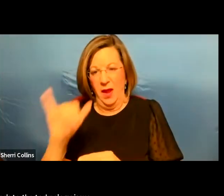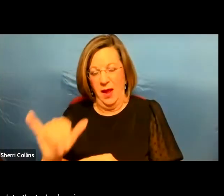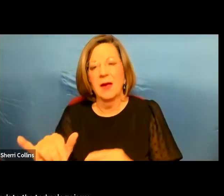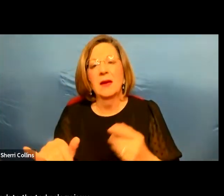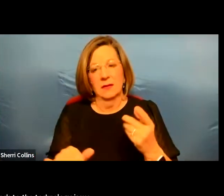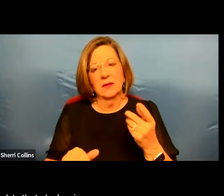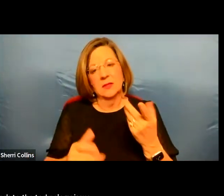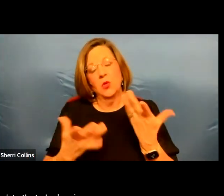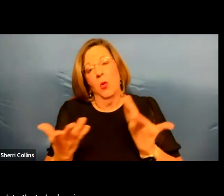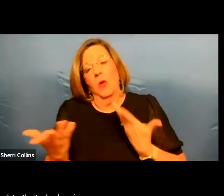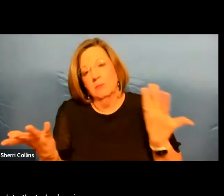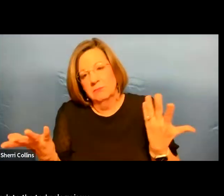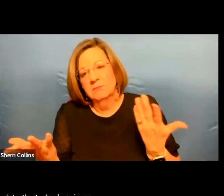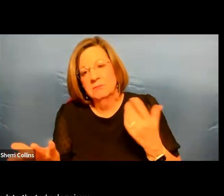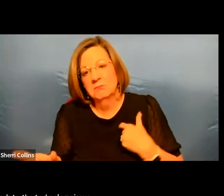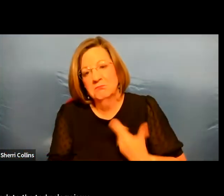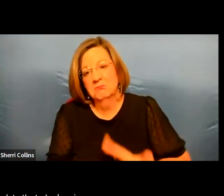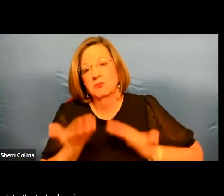technology is